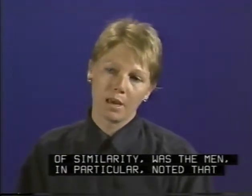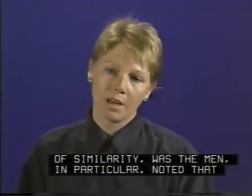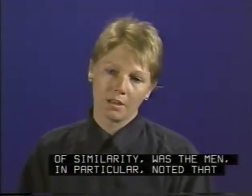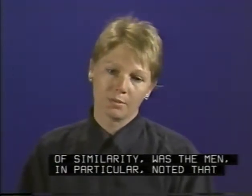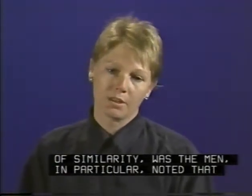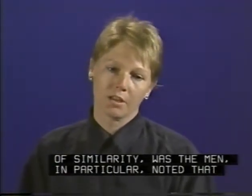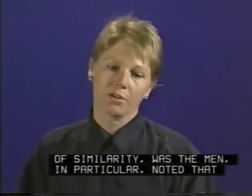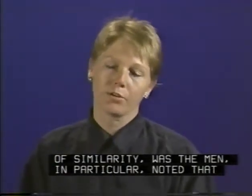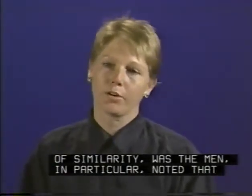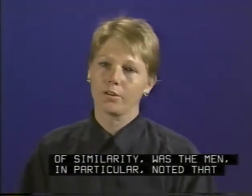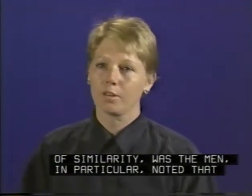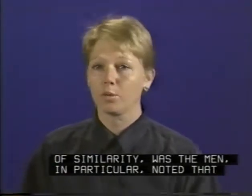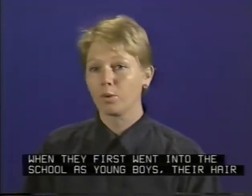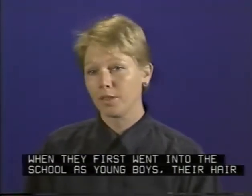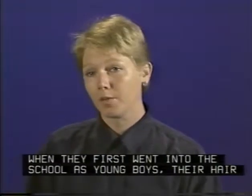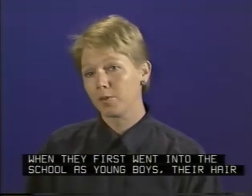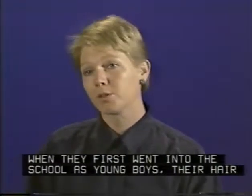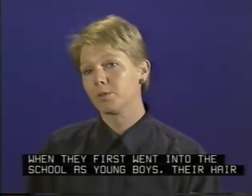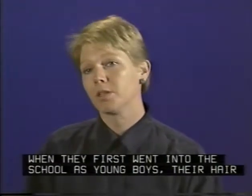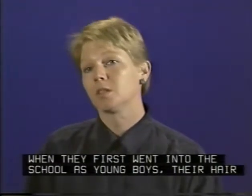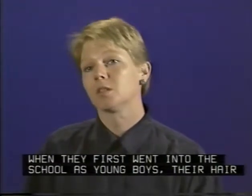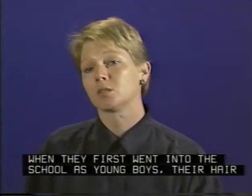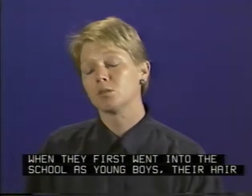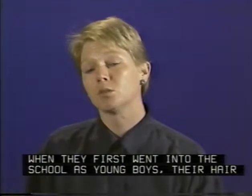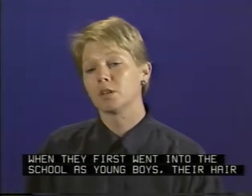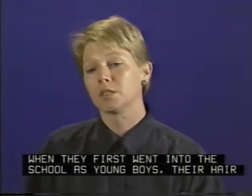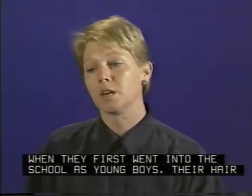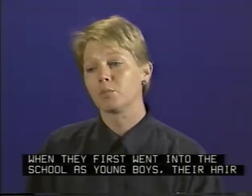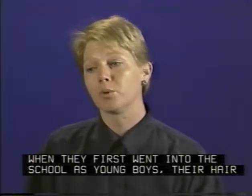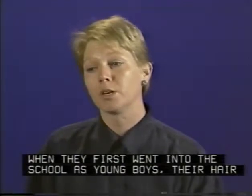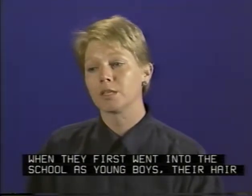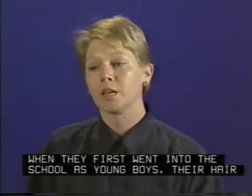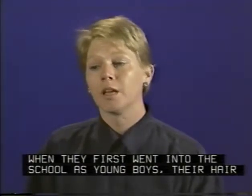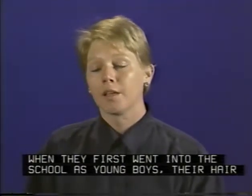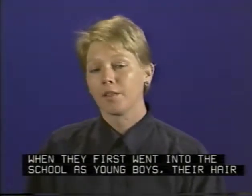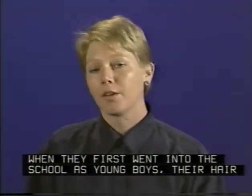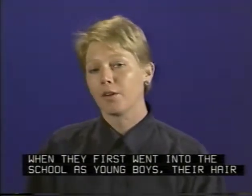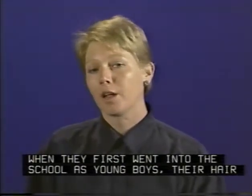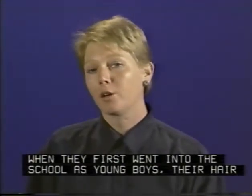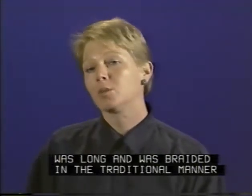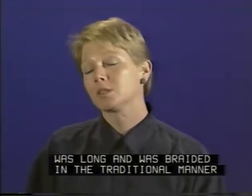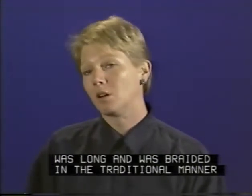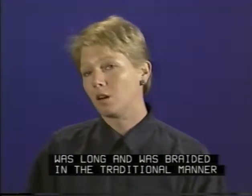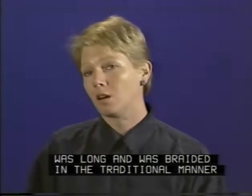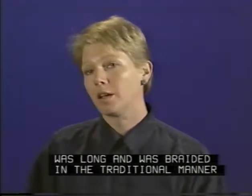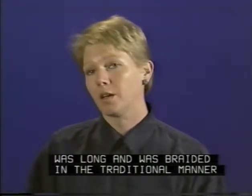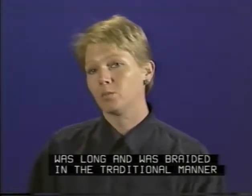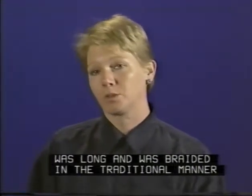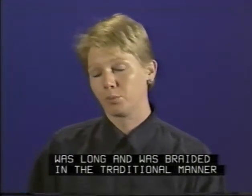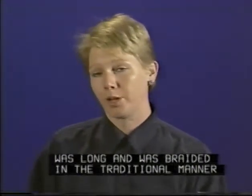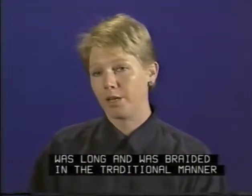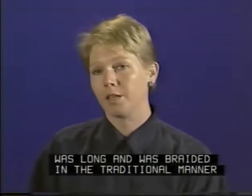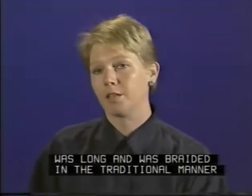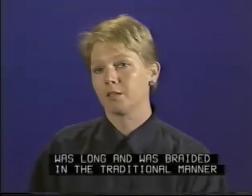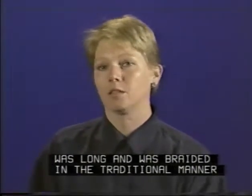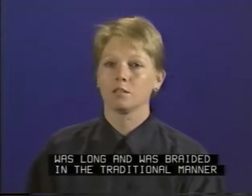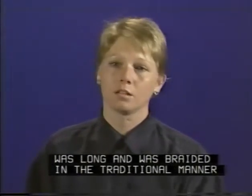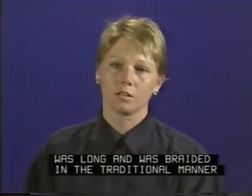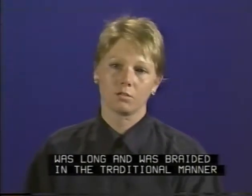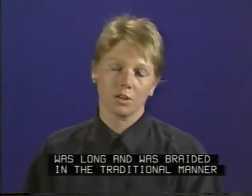men in particular noted that when they first went into the school as young boys, their hair was long and was braided in the